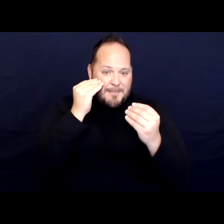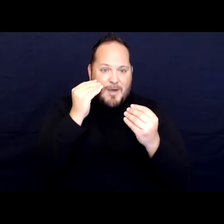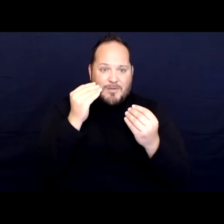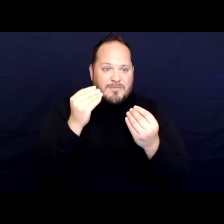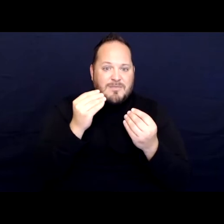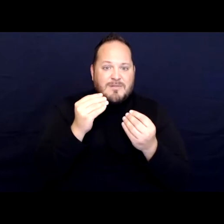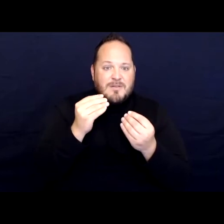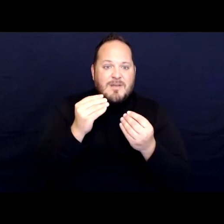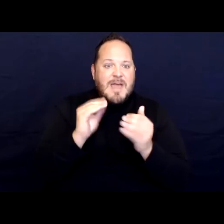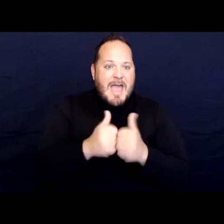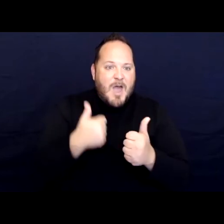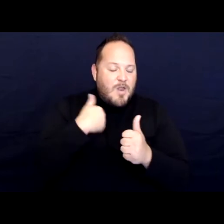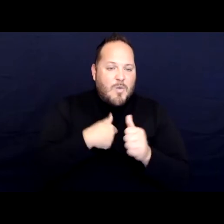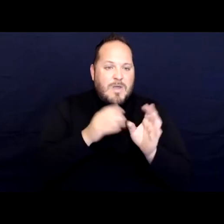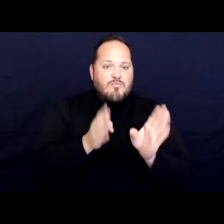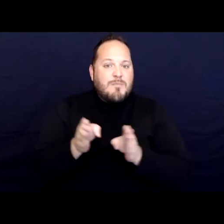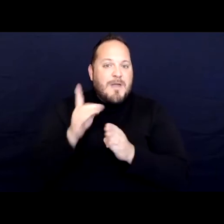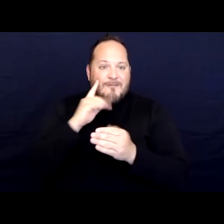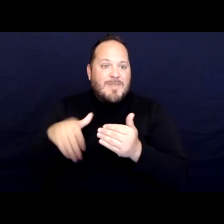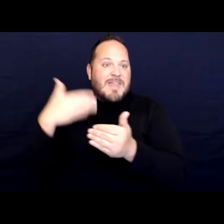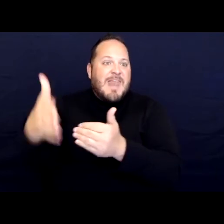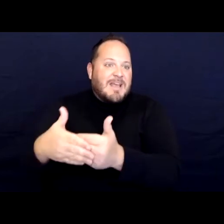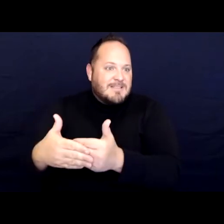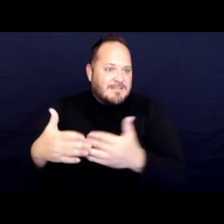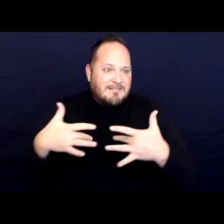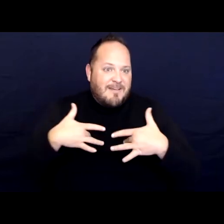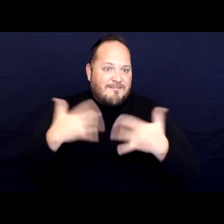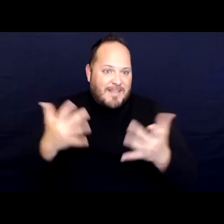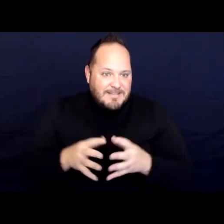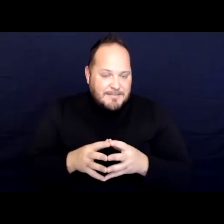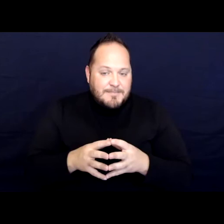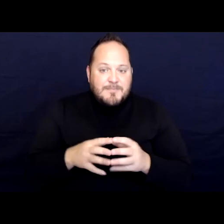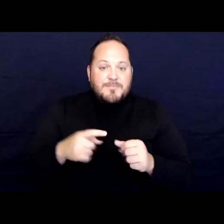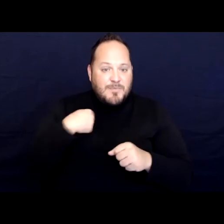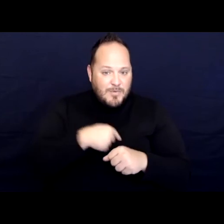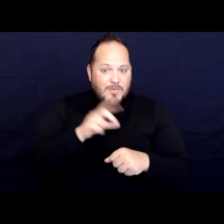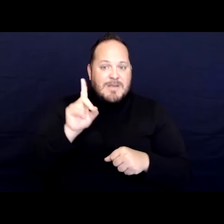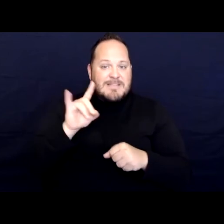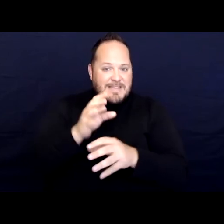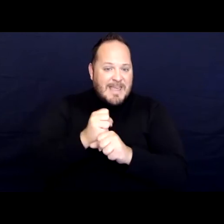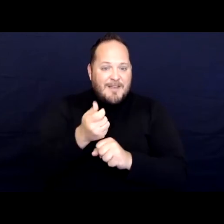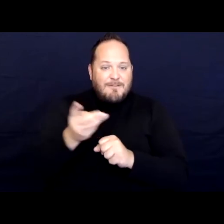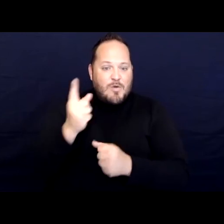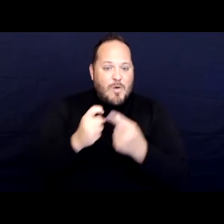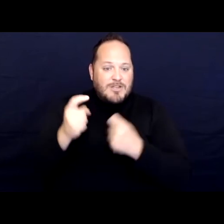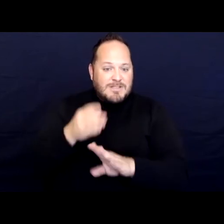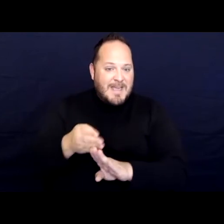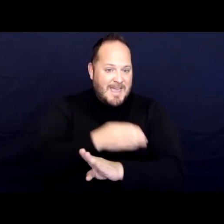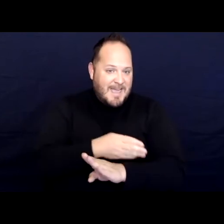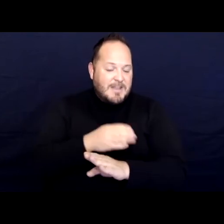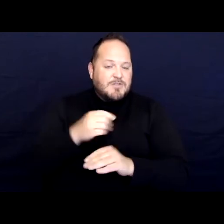we prepare for the next event? Yep. We got a couple of questions ahead of time, so I'll start off the